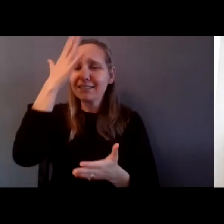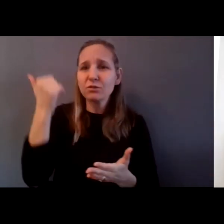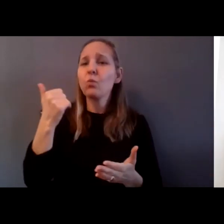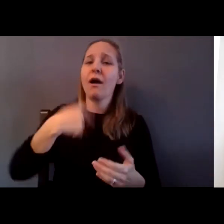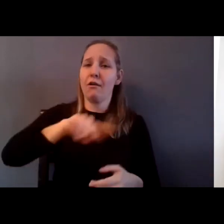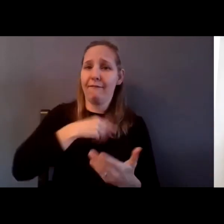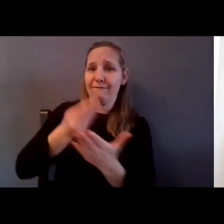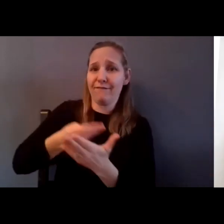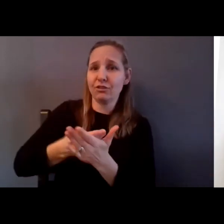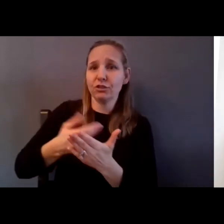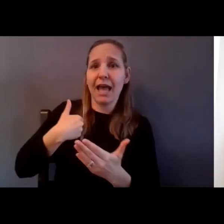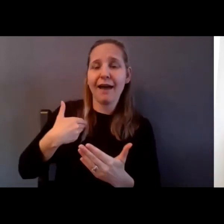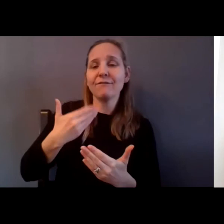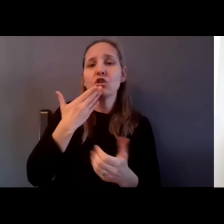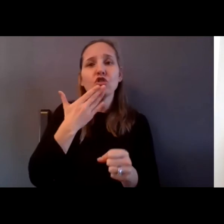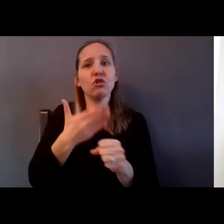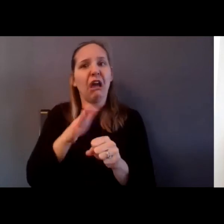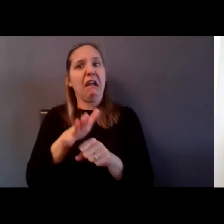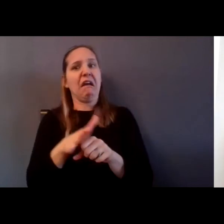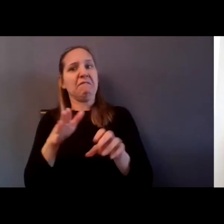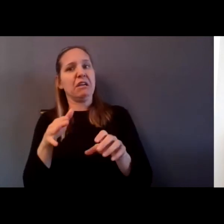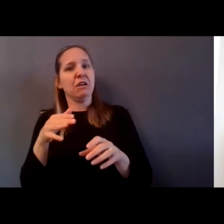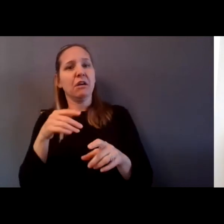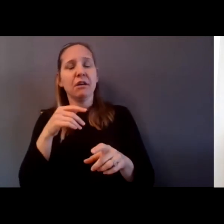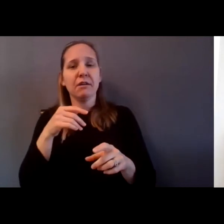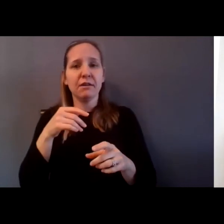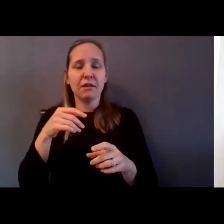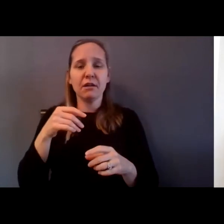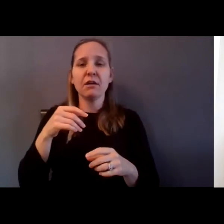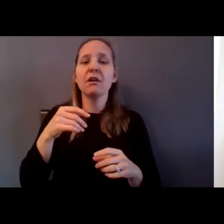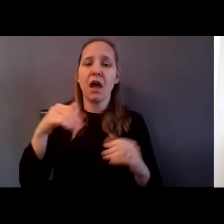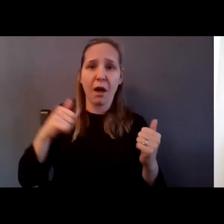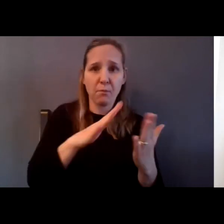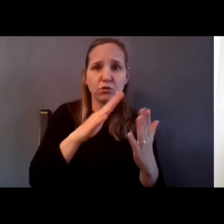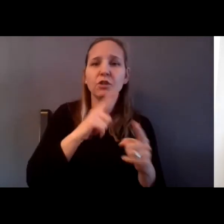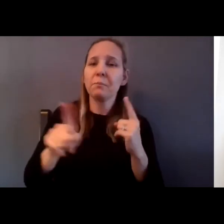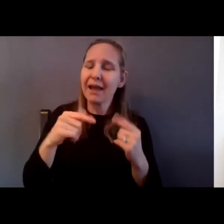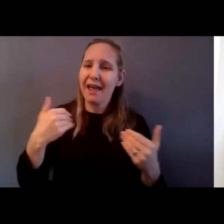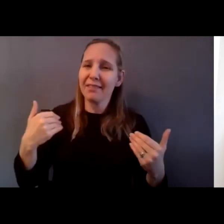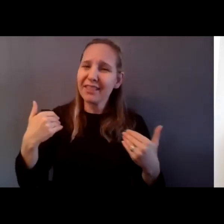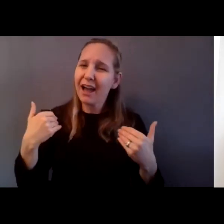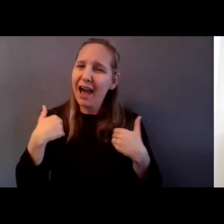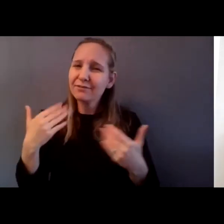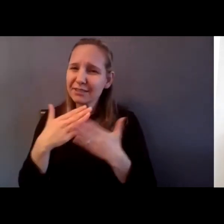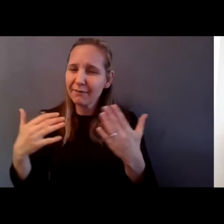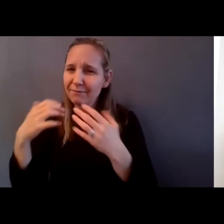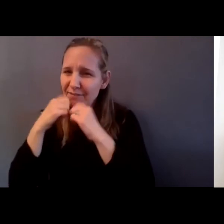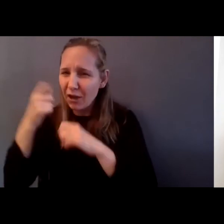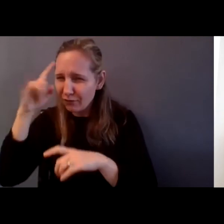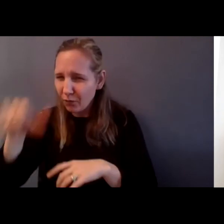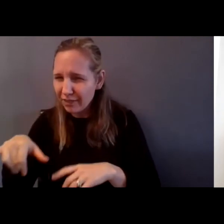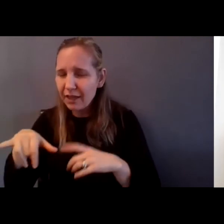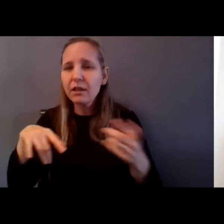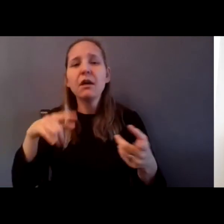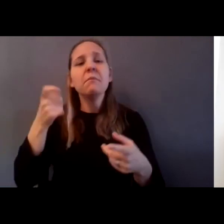which again operates imperfectly, but nonetheless, there's an understood value to that approach. I personally don't want to live in a city that